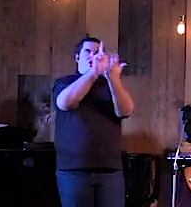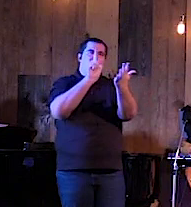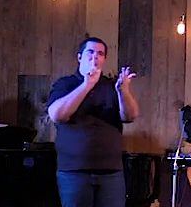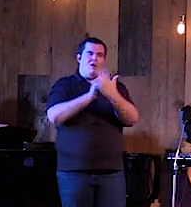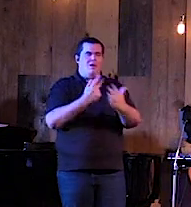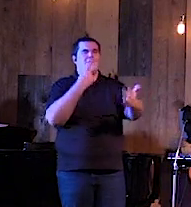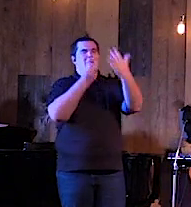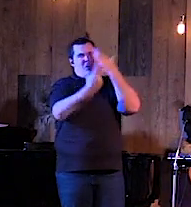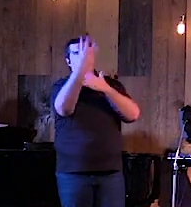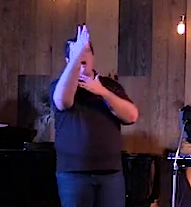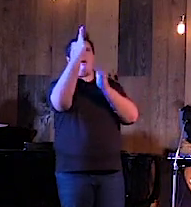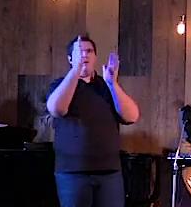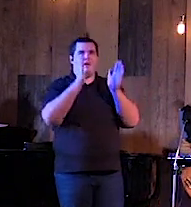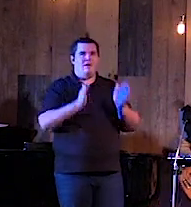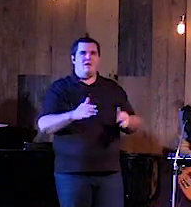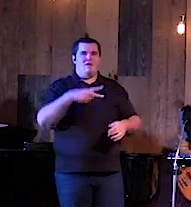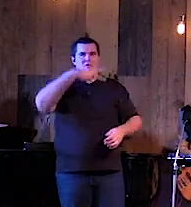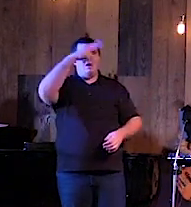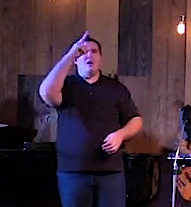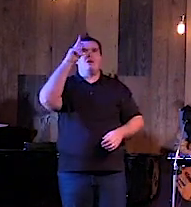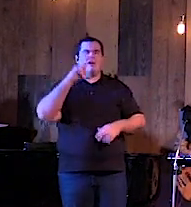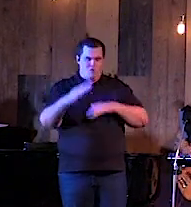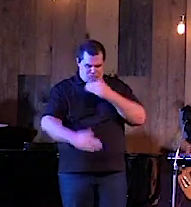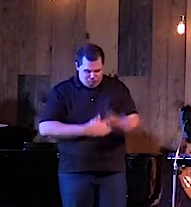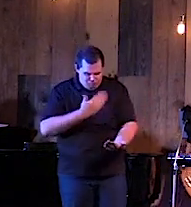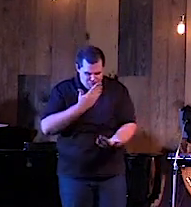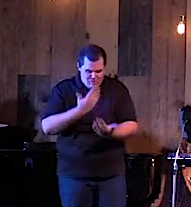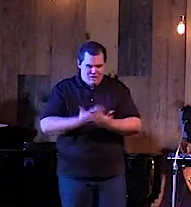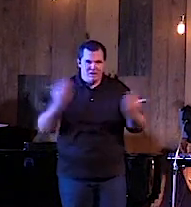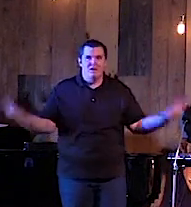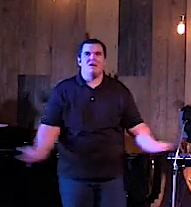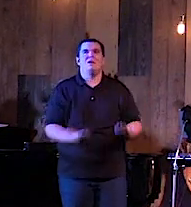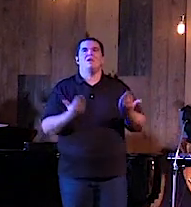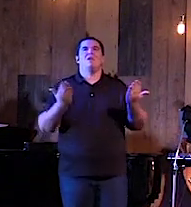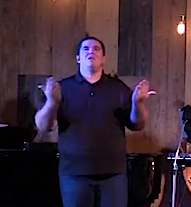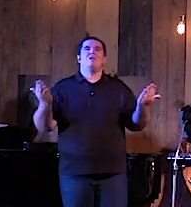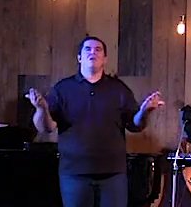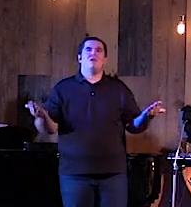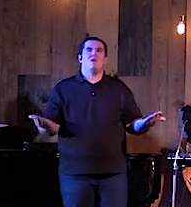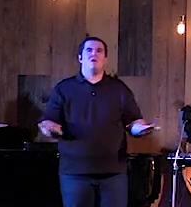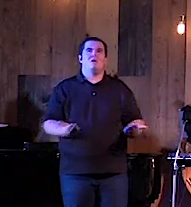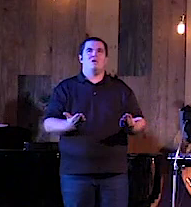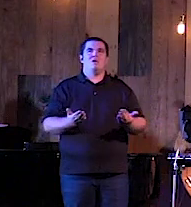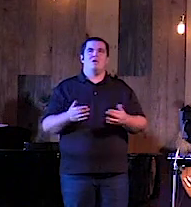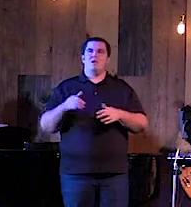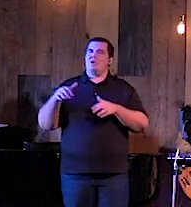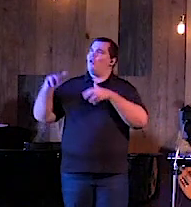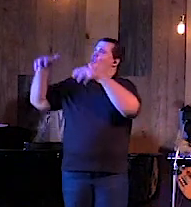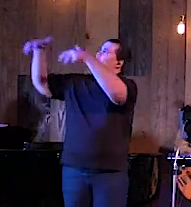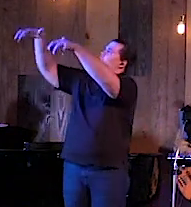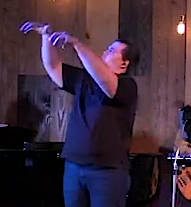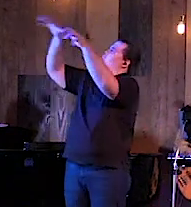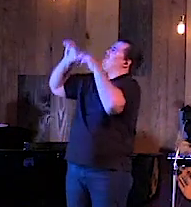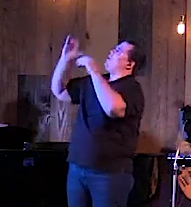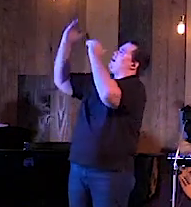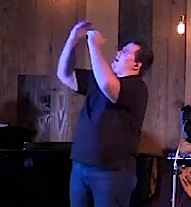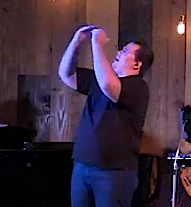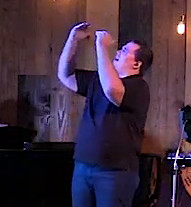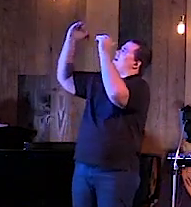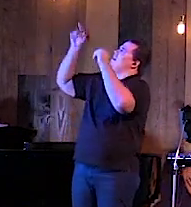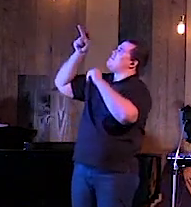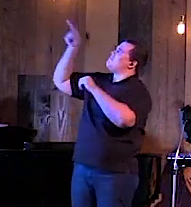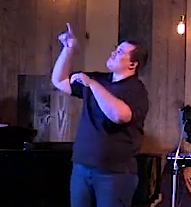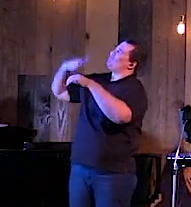fulfill the law and prophets. To a virgin came the word from a throne